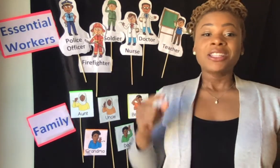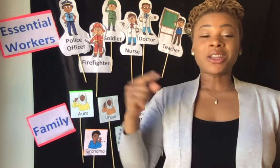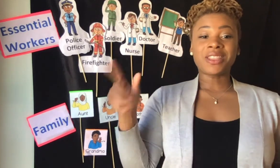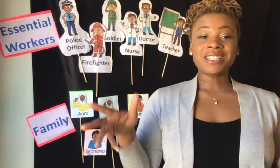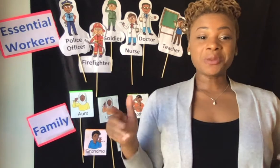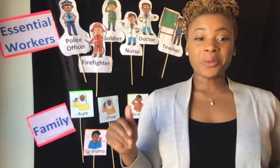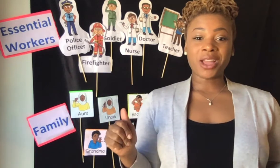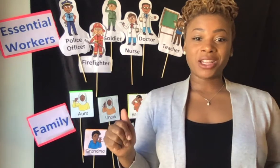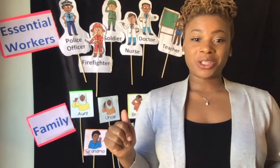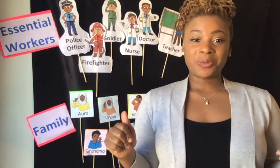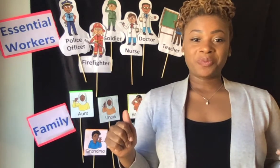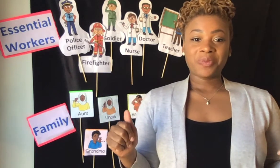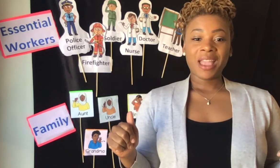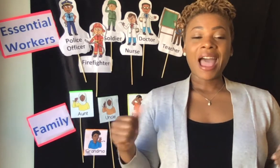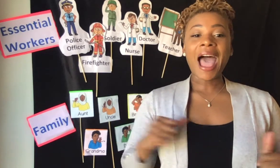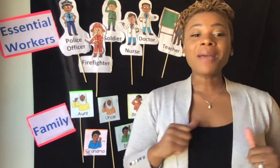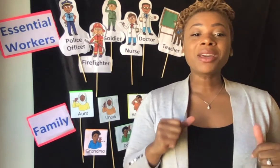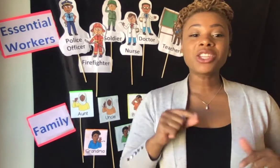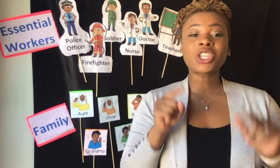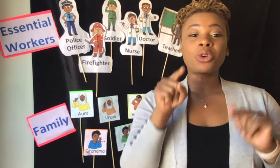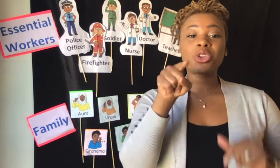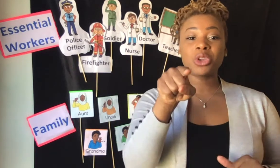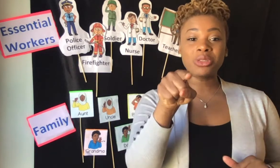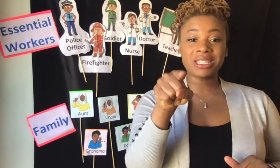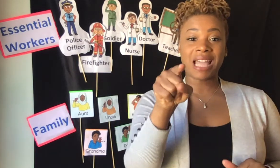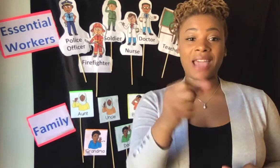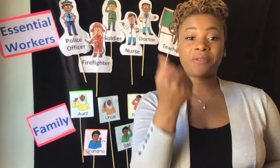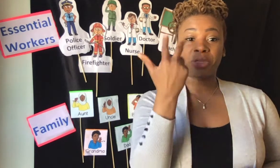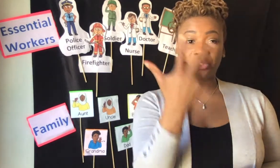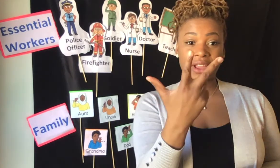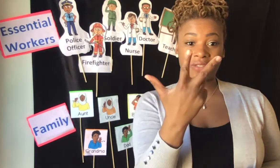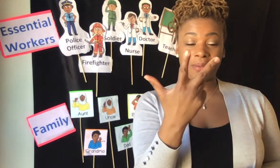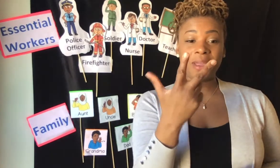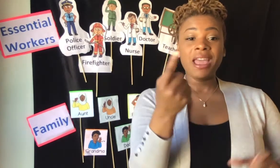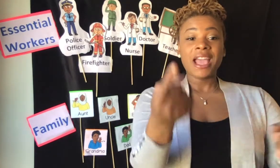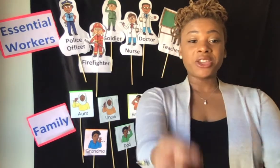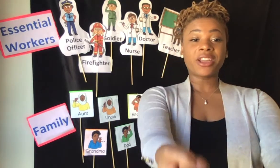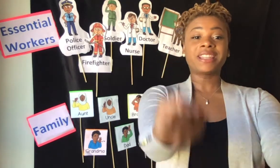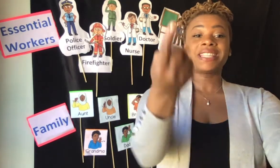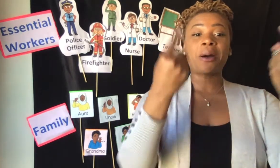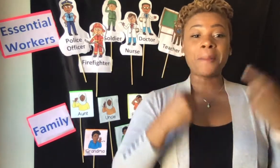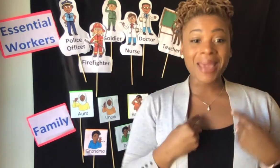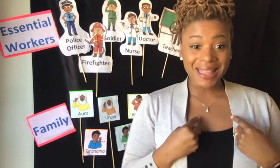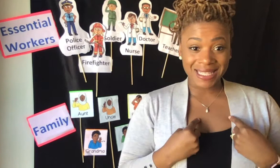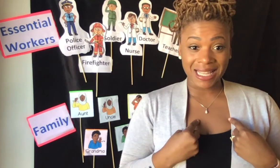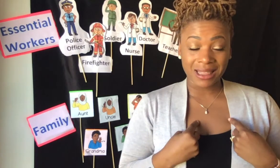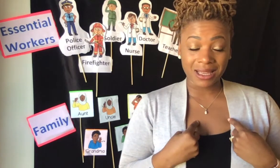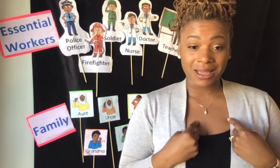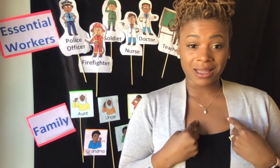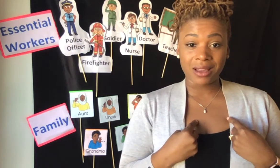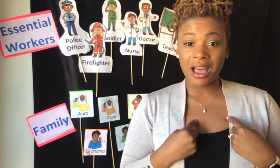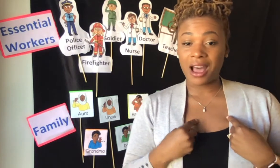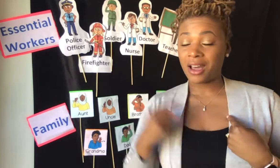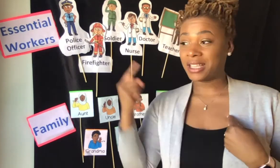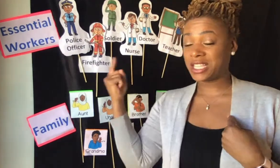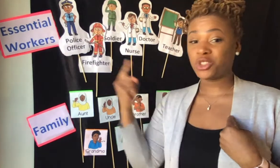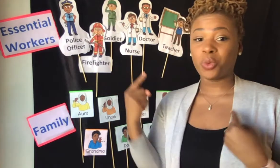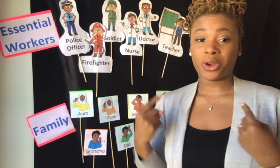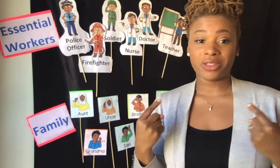this is what we're going to do. I'm going to show you the sign for 3 of them. And you're going to tell me the essential worker that I'm